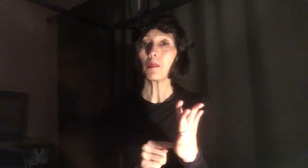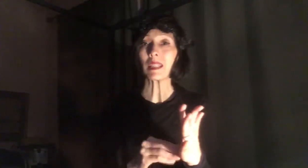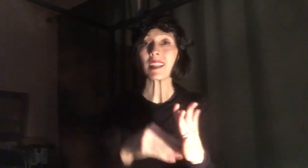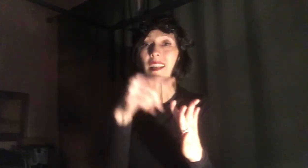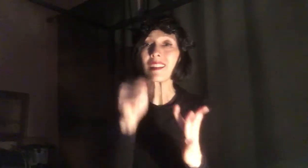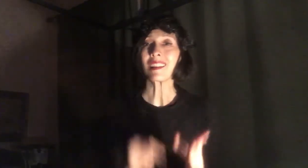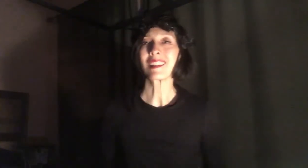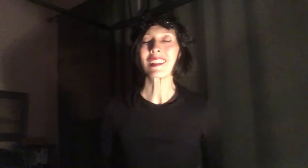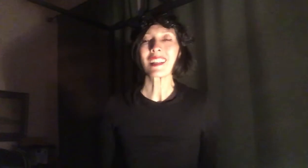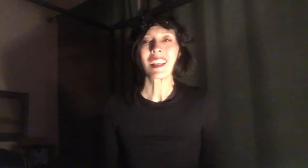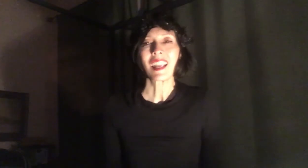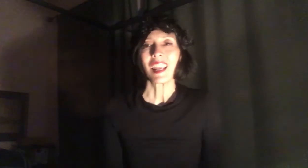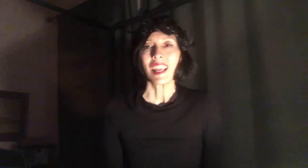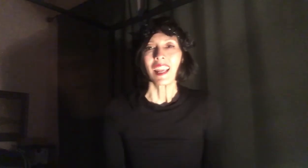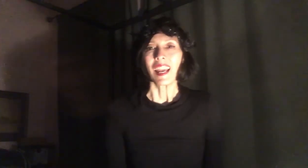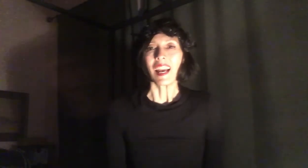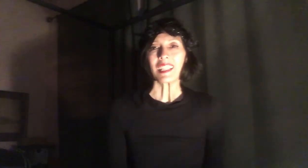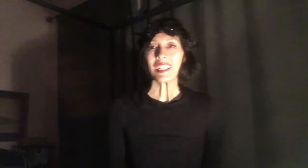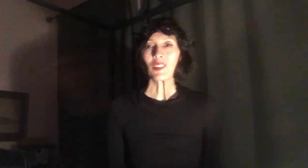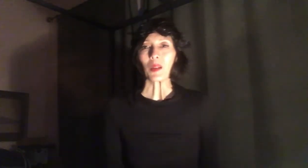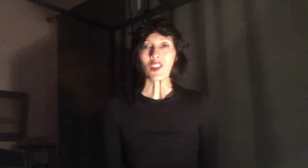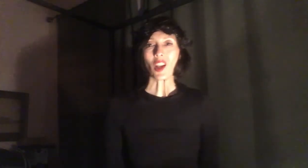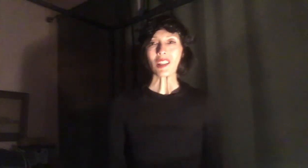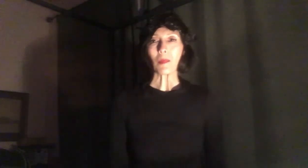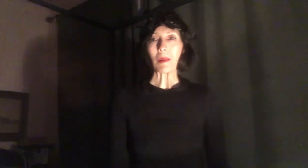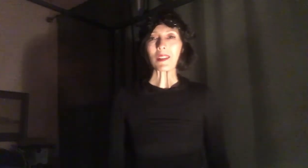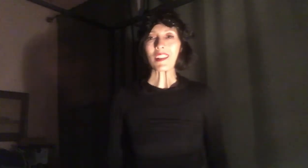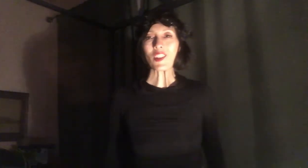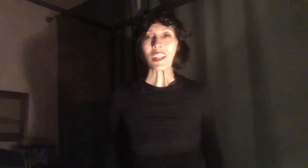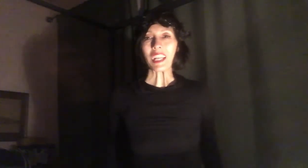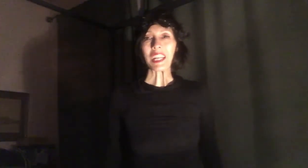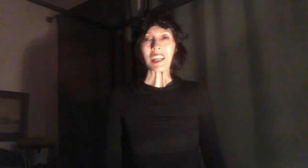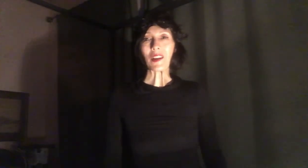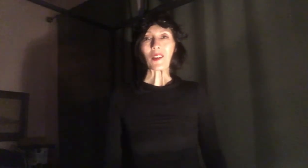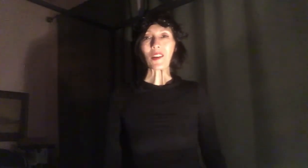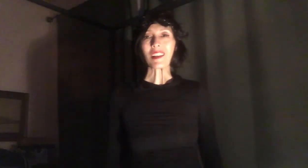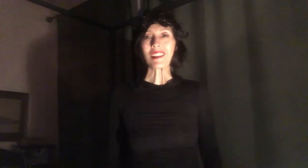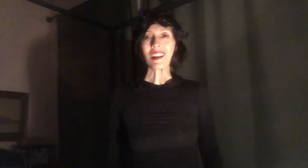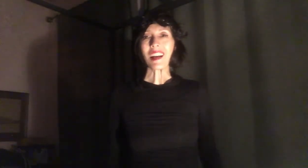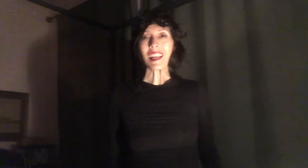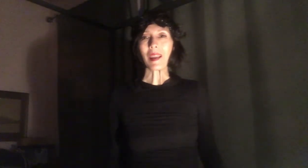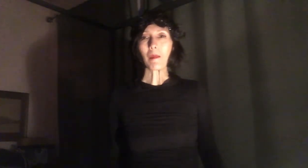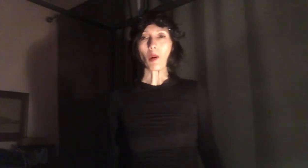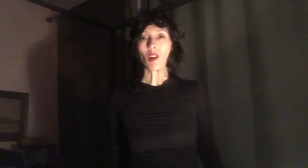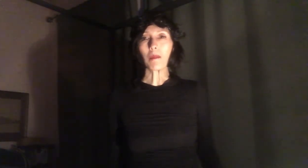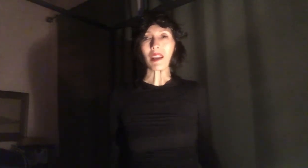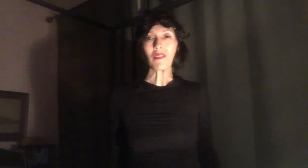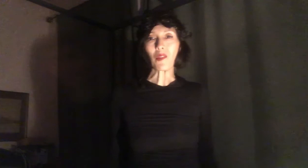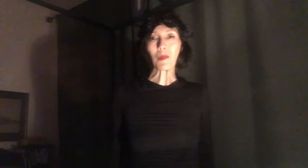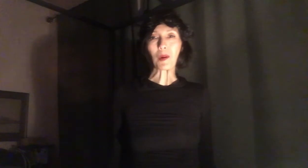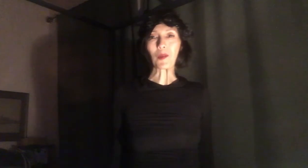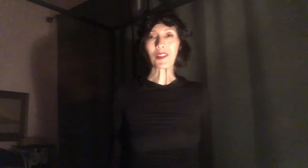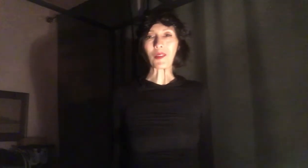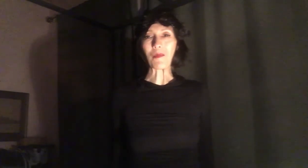Mitzi. I need to adjust my positioning here as I am on my four-poster